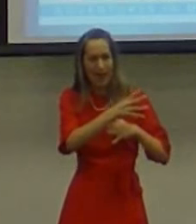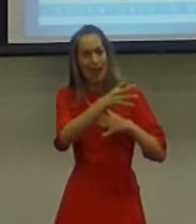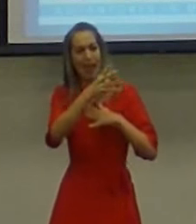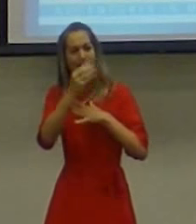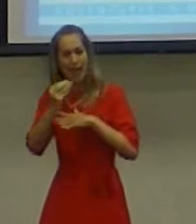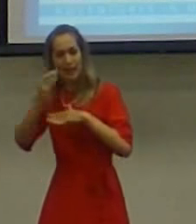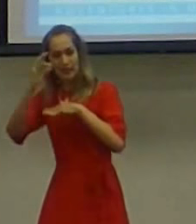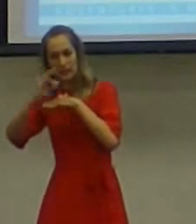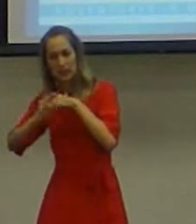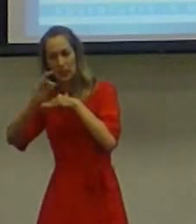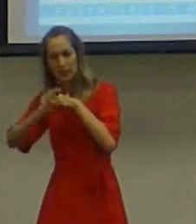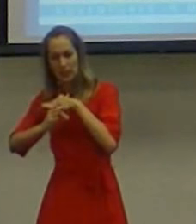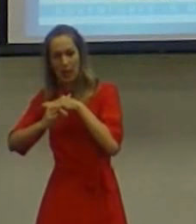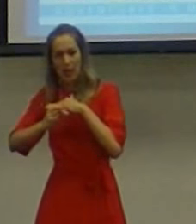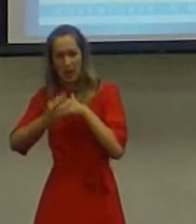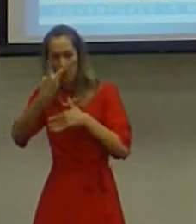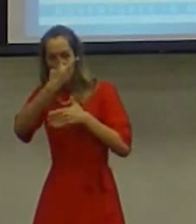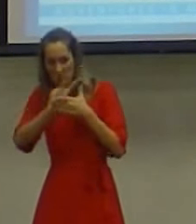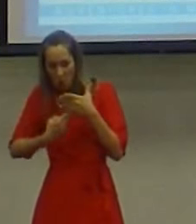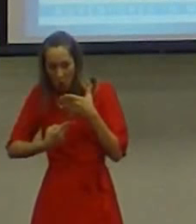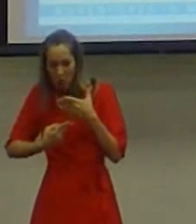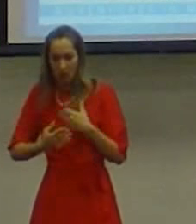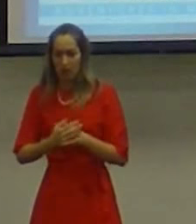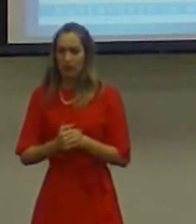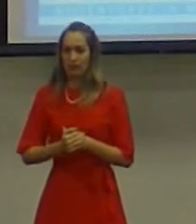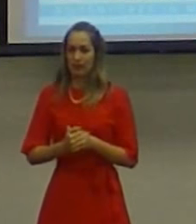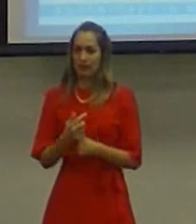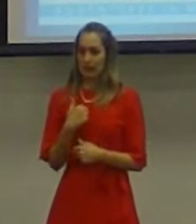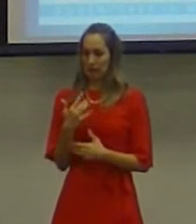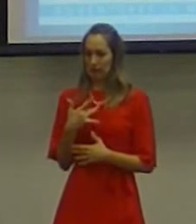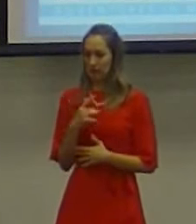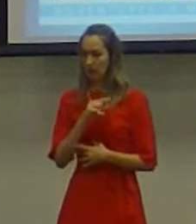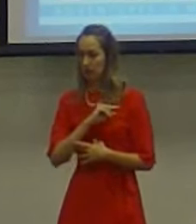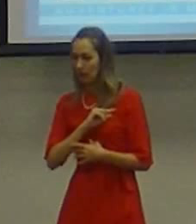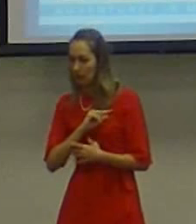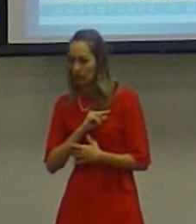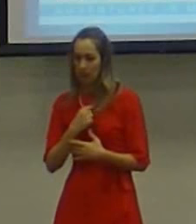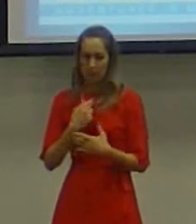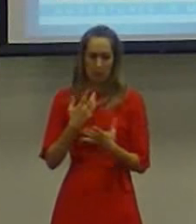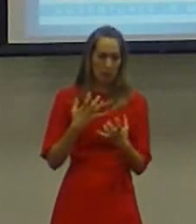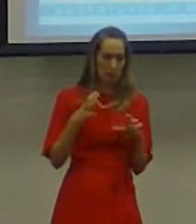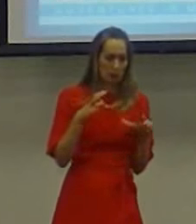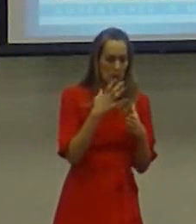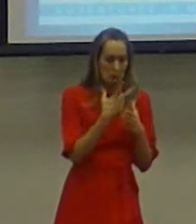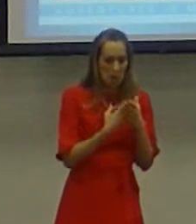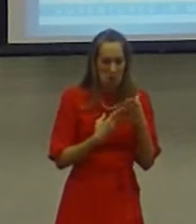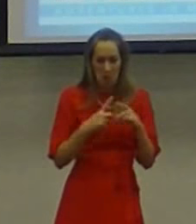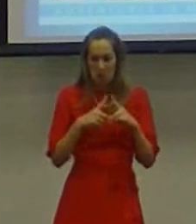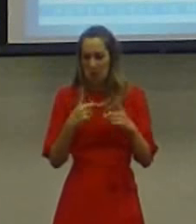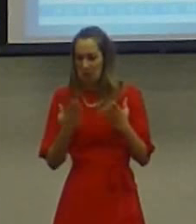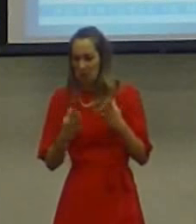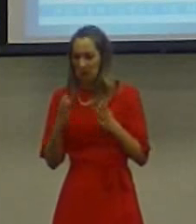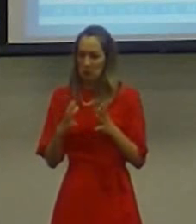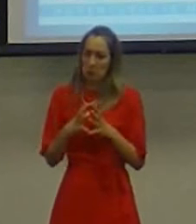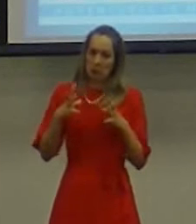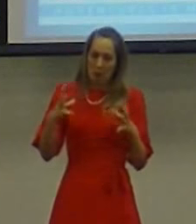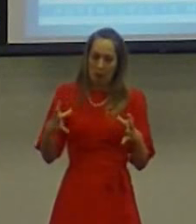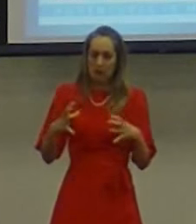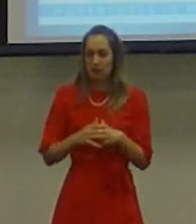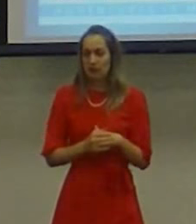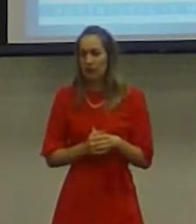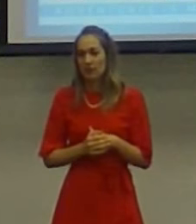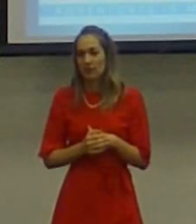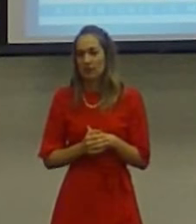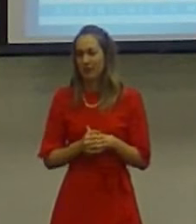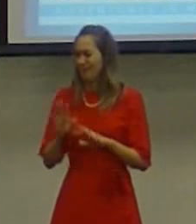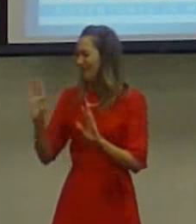Sunset, the 2-year program? Is it selfish to want both of those? Because I was feeling guilty about it. I was like, I kind of want to do both, but I feel like that would be too much. And he